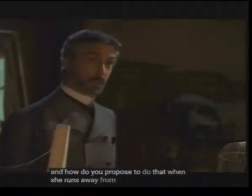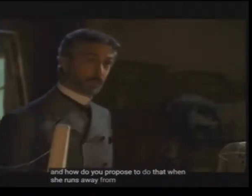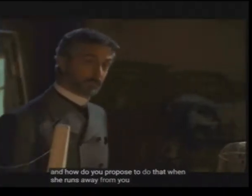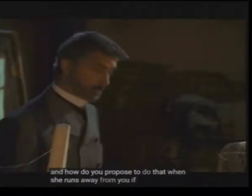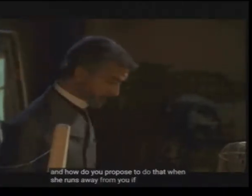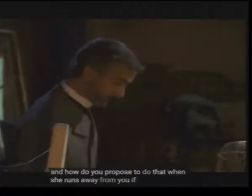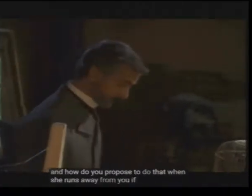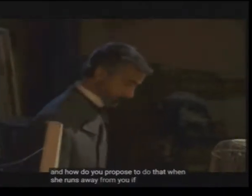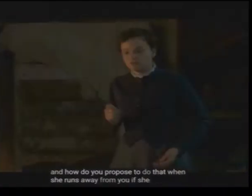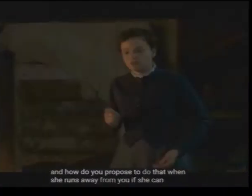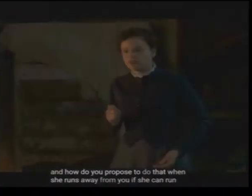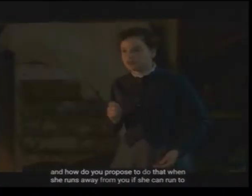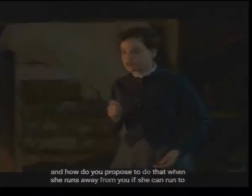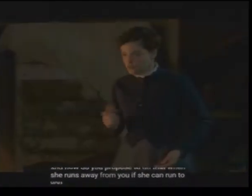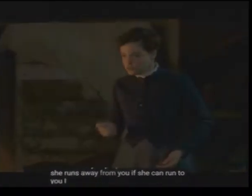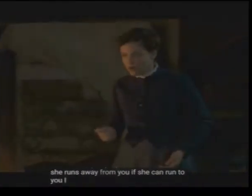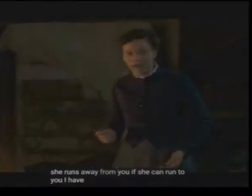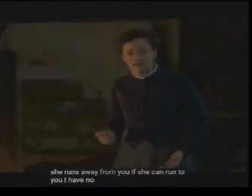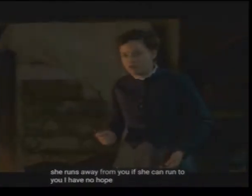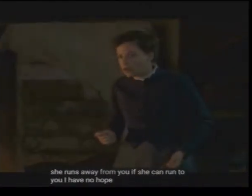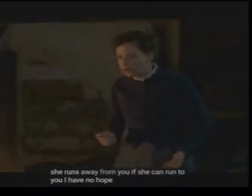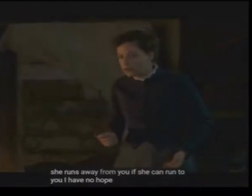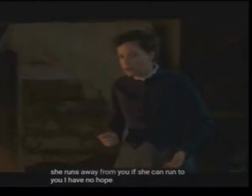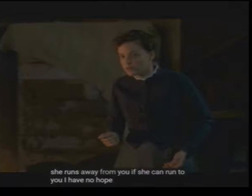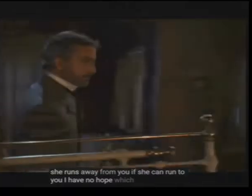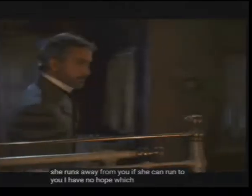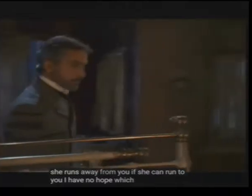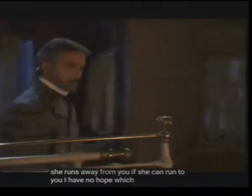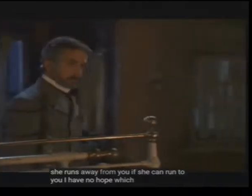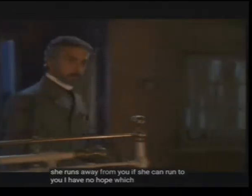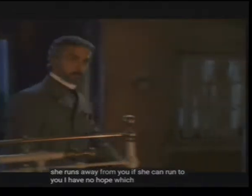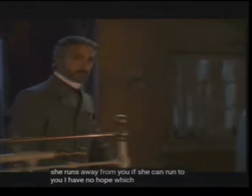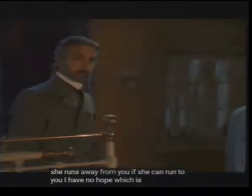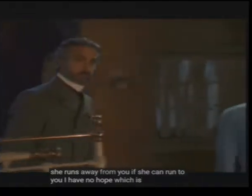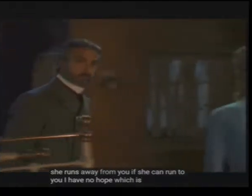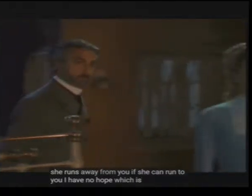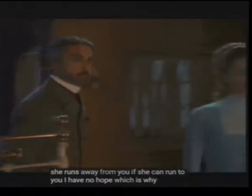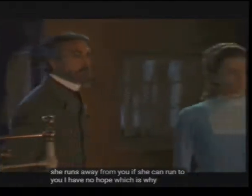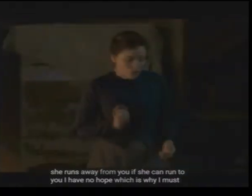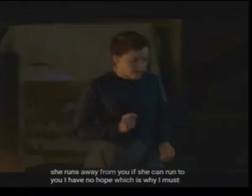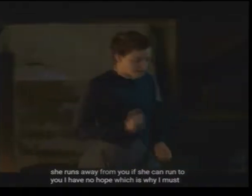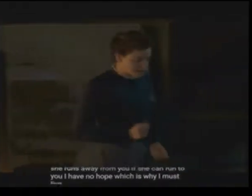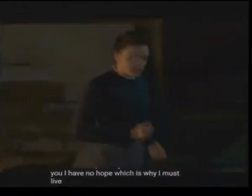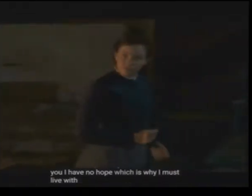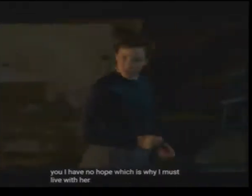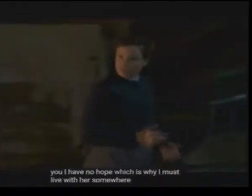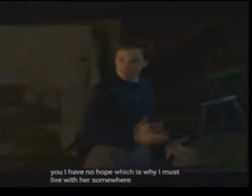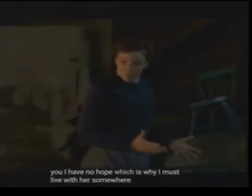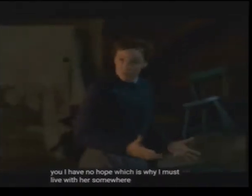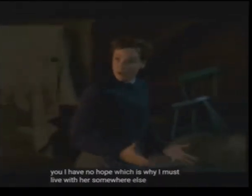you? If she can run to you, I have no hope. Which is why I must live with her somewhere